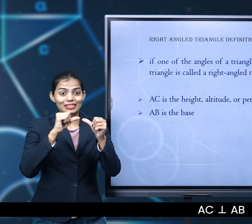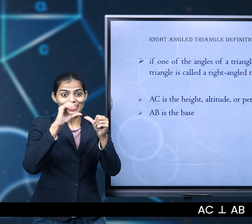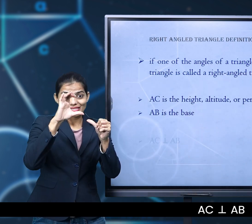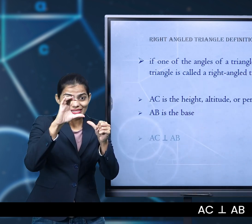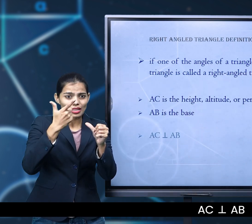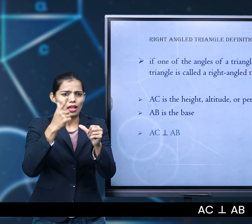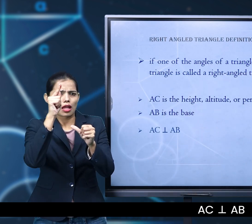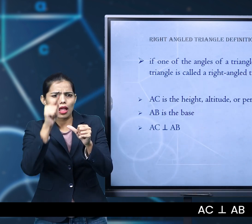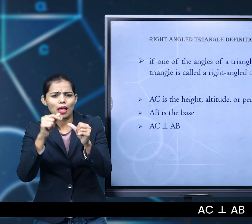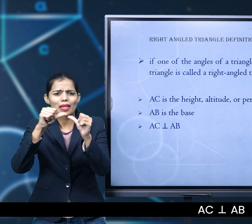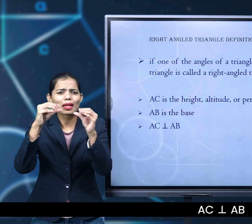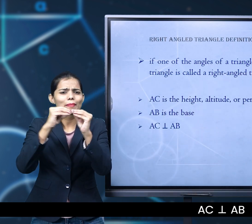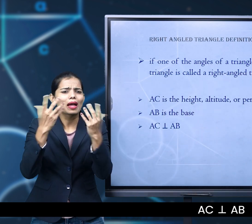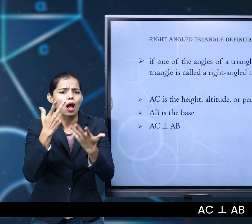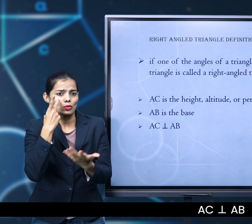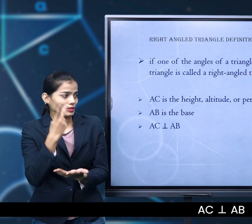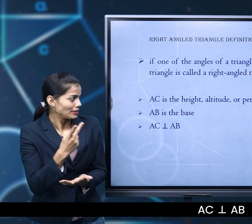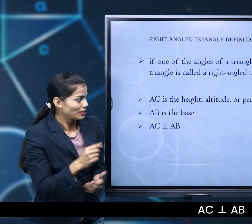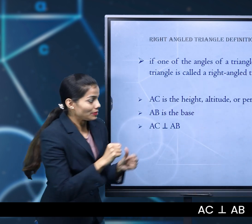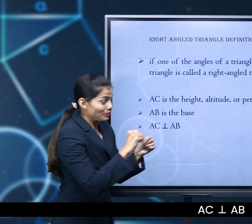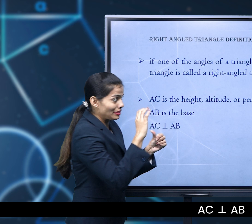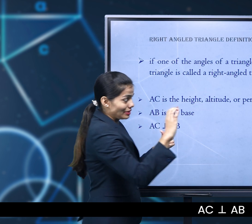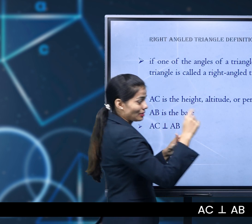AC perpendicular to AB.